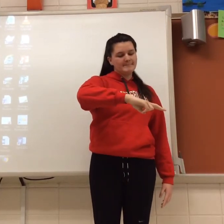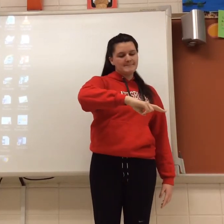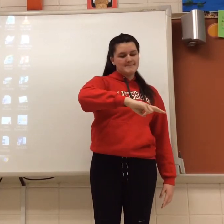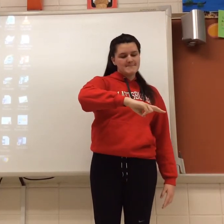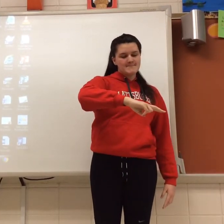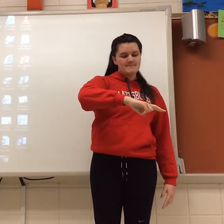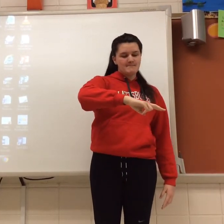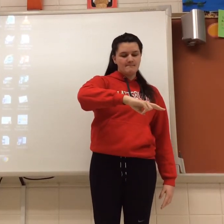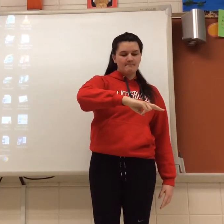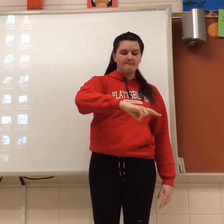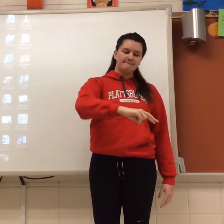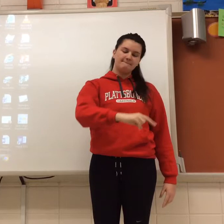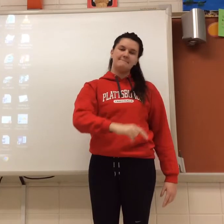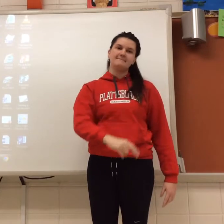large, thick mattress.